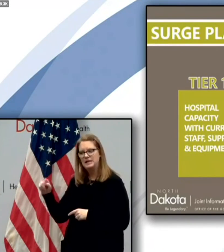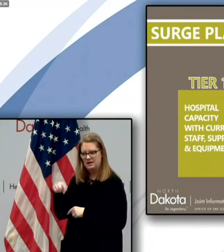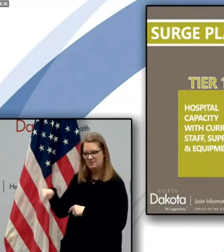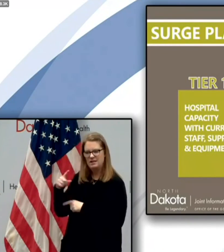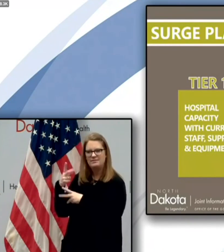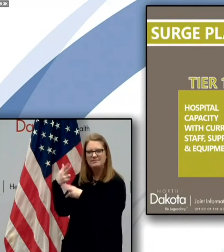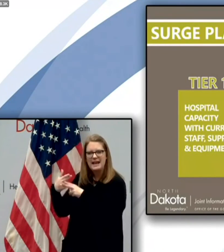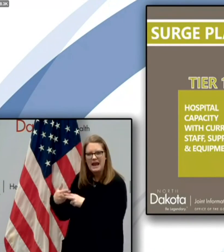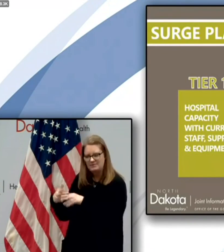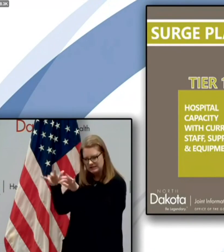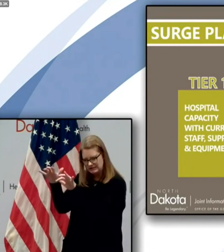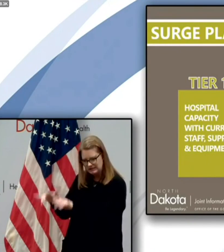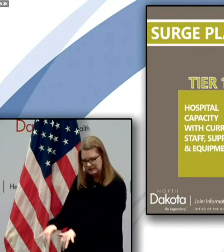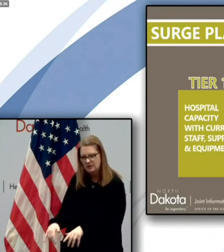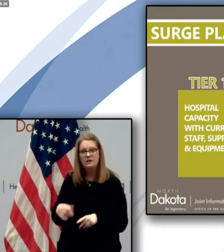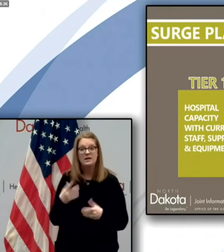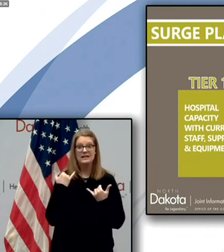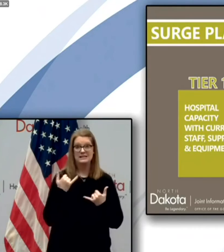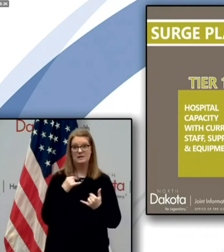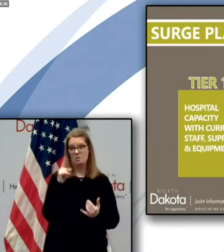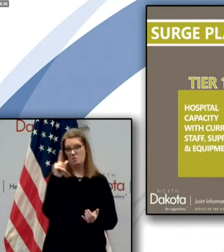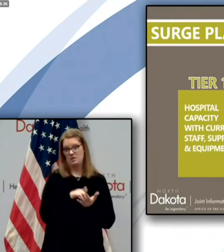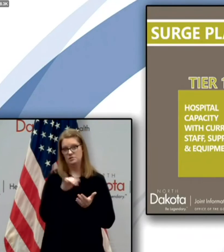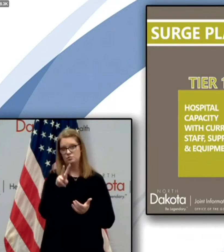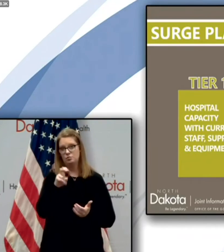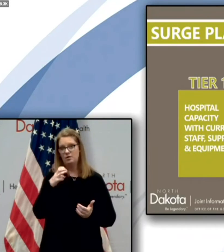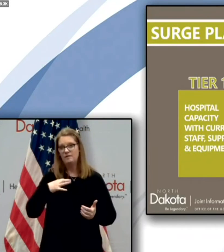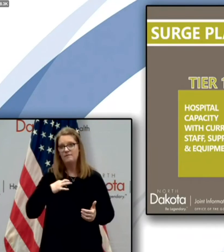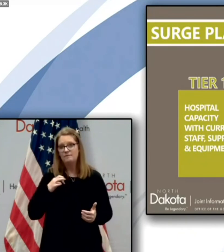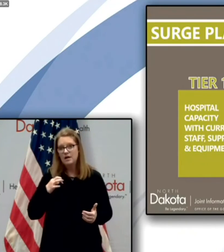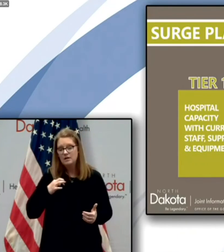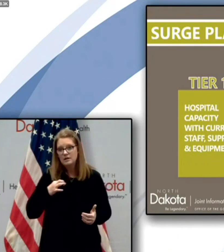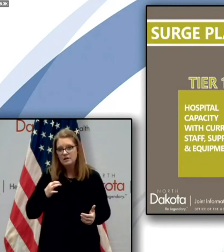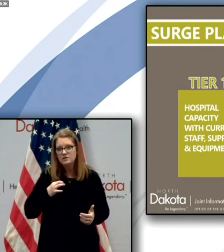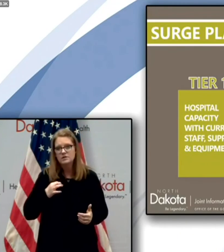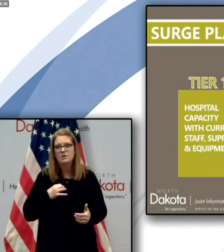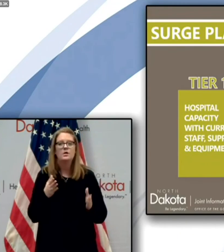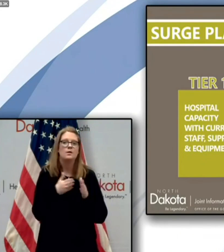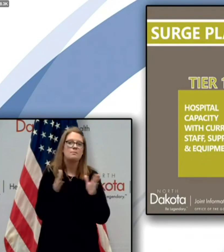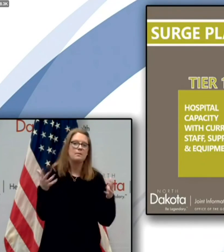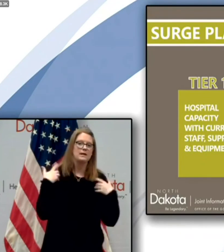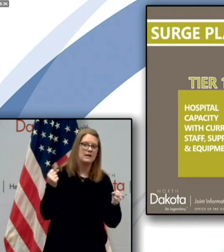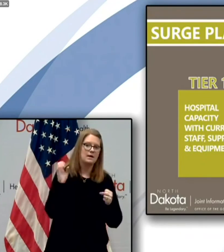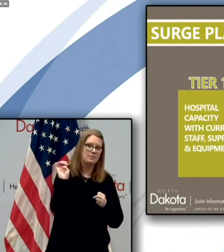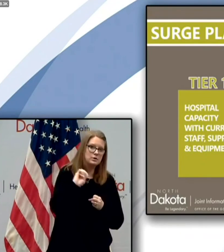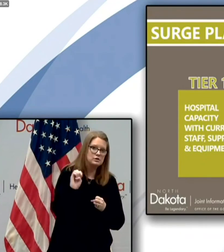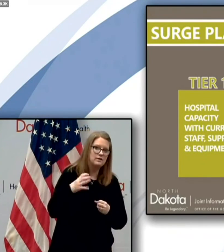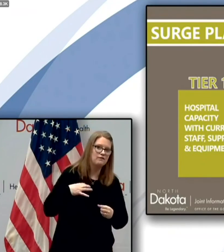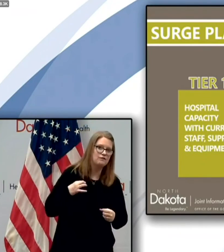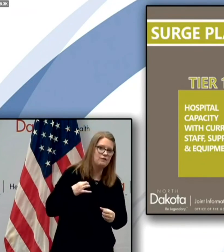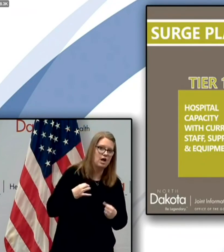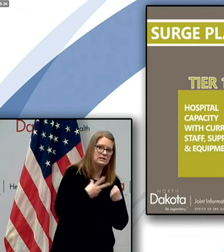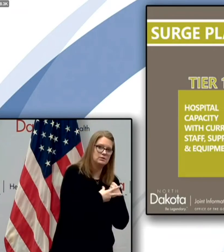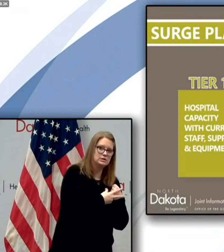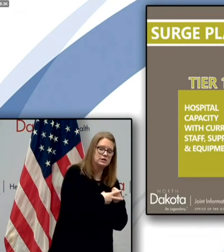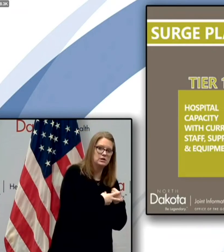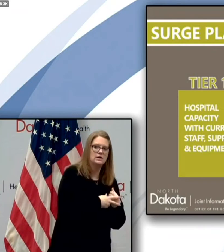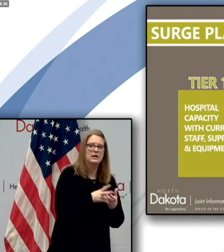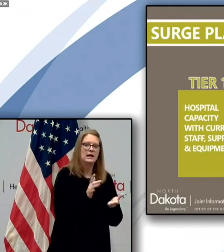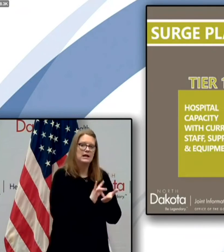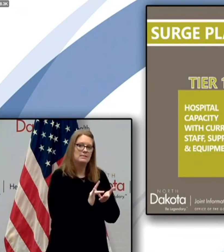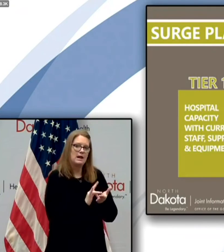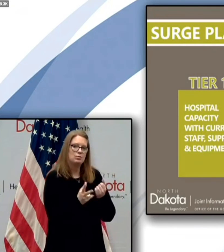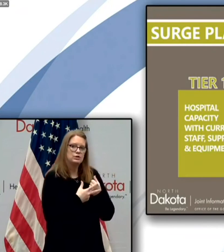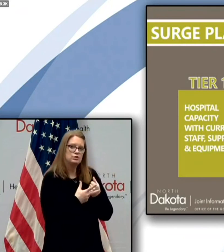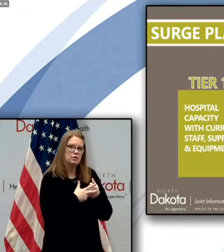we have about 1,200 volunteers with the Public Health Emergency Volunteer Reserve and the Medical